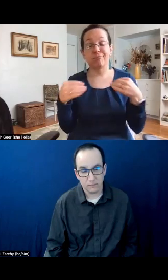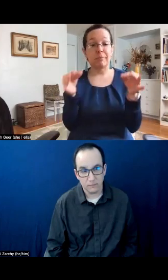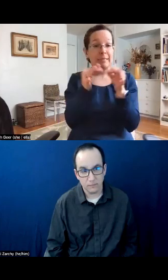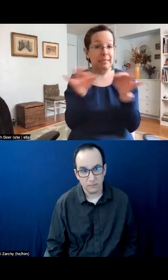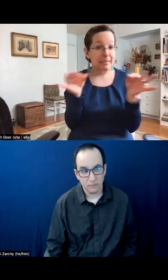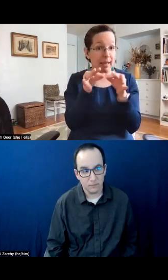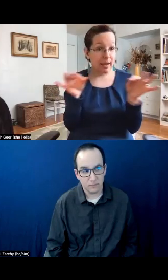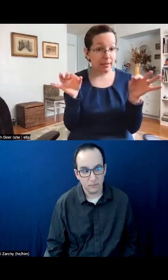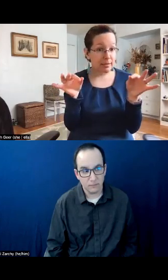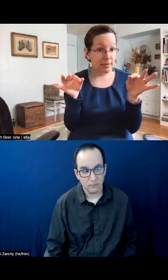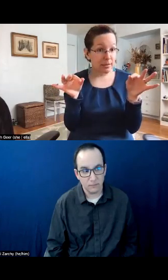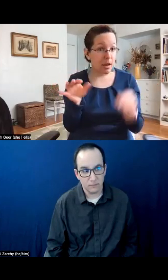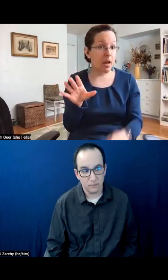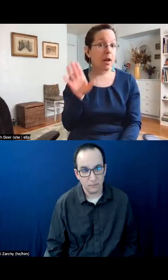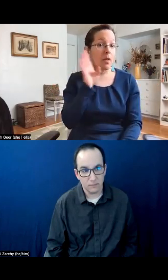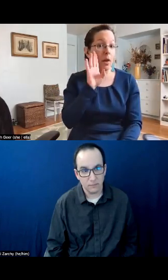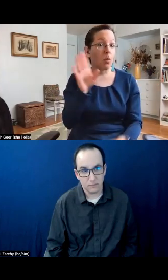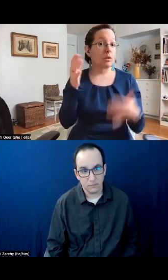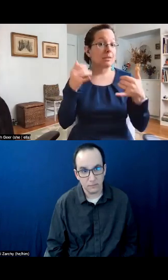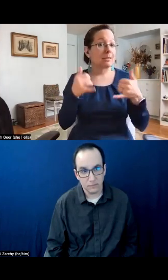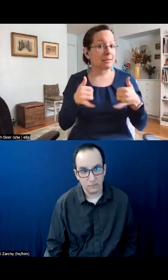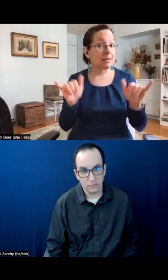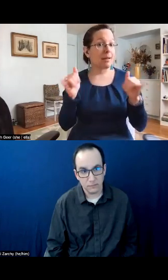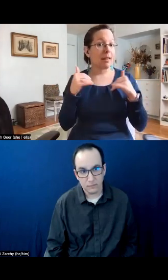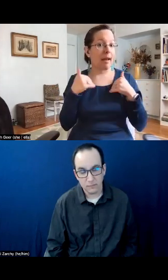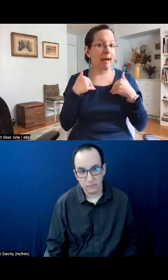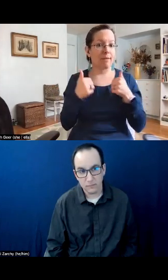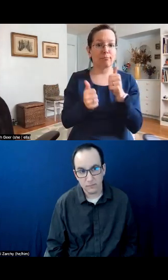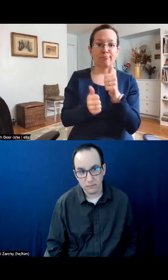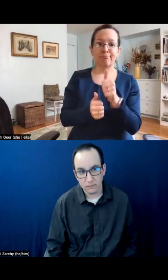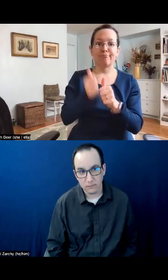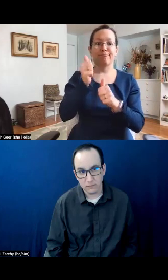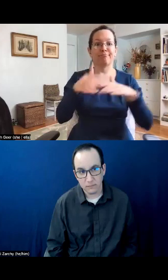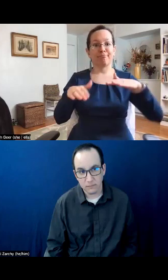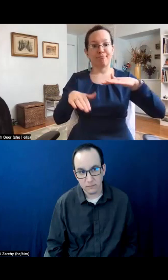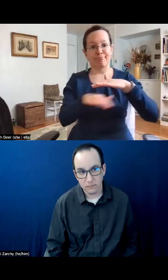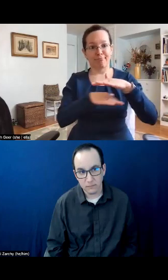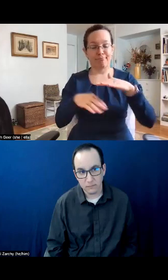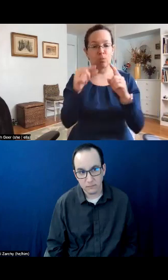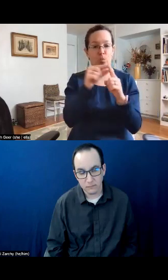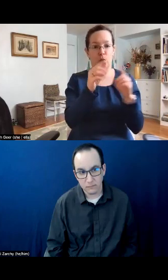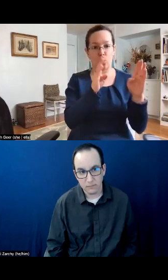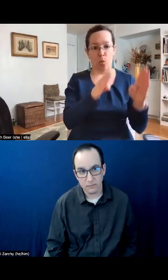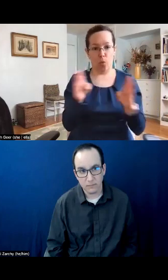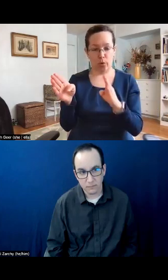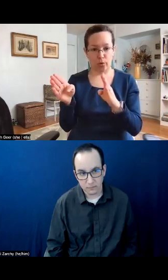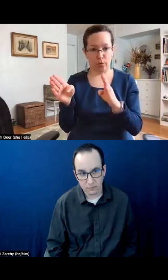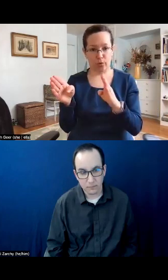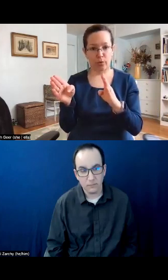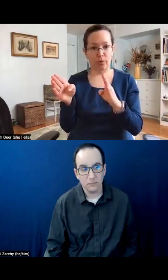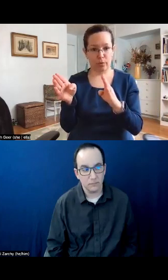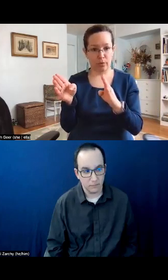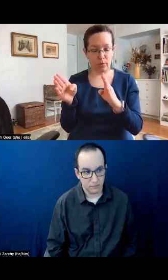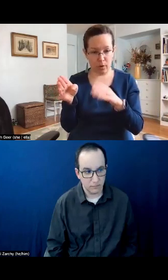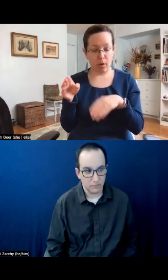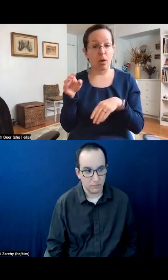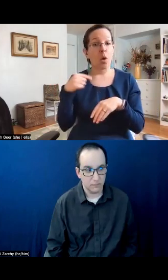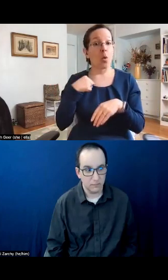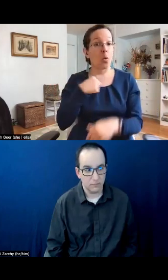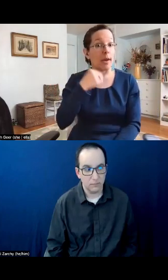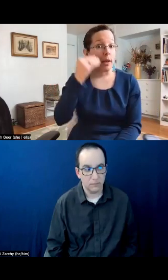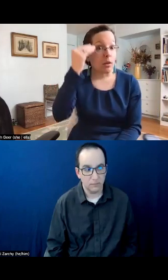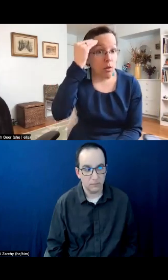order, if you think about languages that do have flexible syntax, they will still have a basic